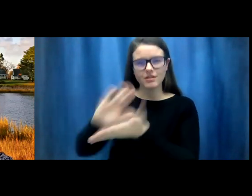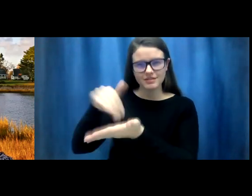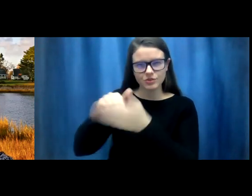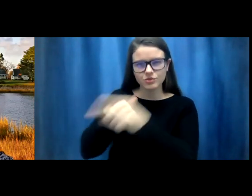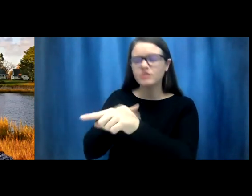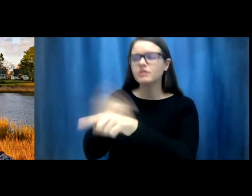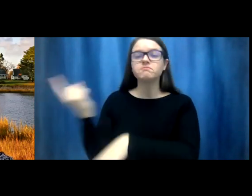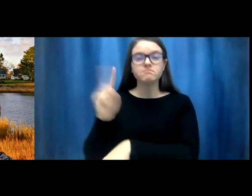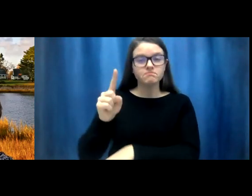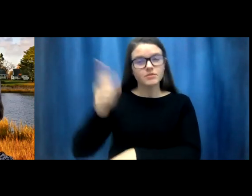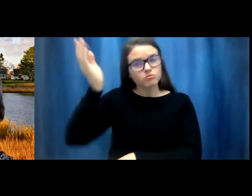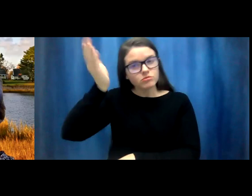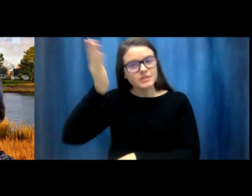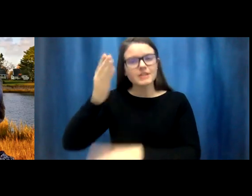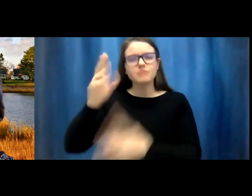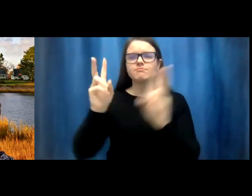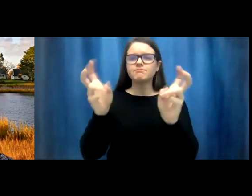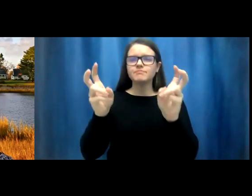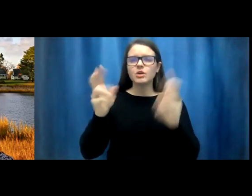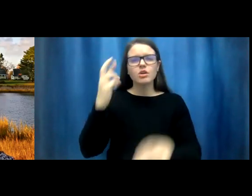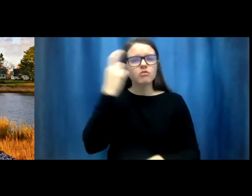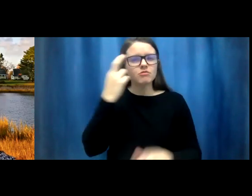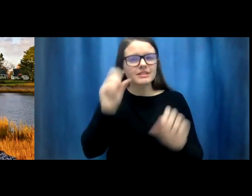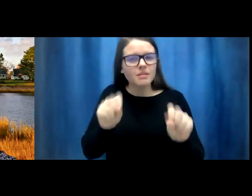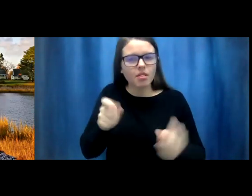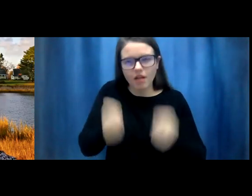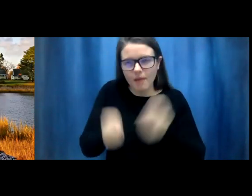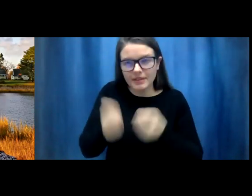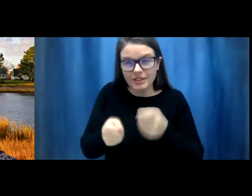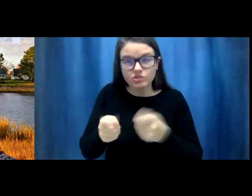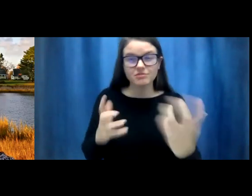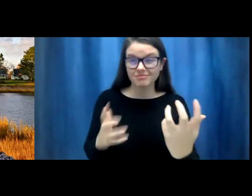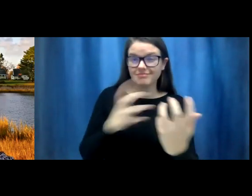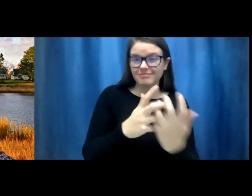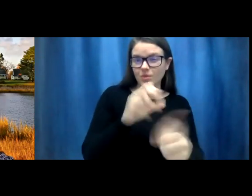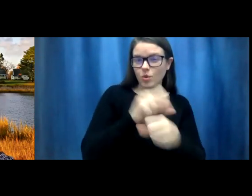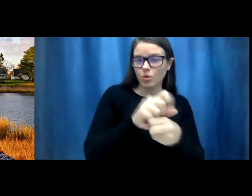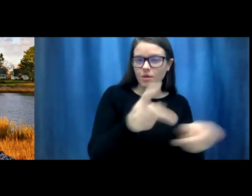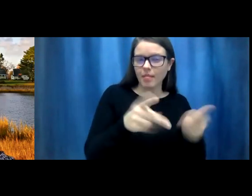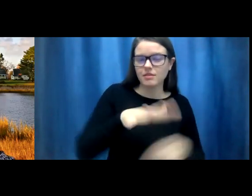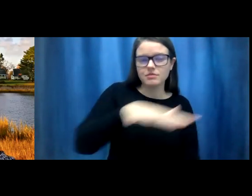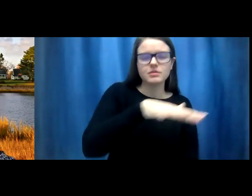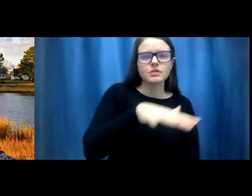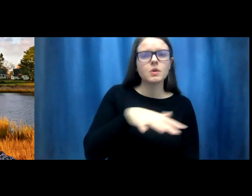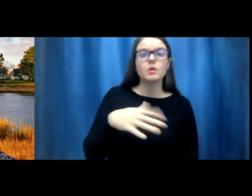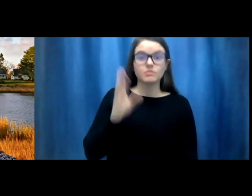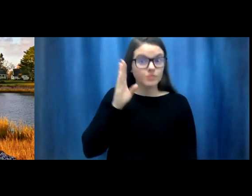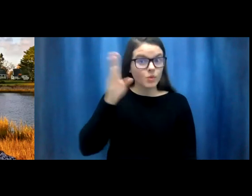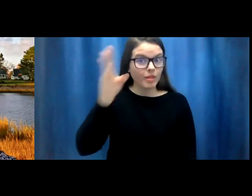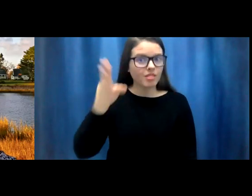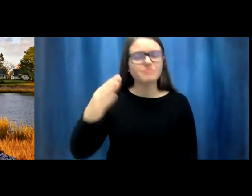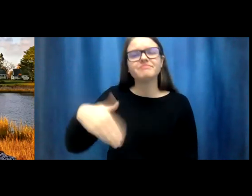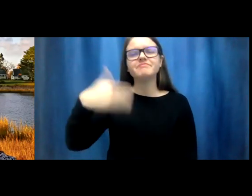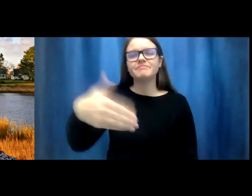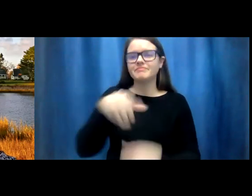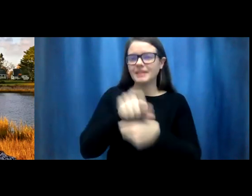reasonable accommodations that may be needed in the workplace. And she's going to present at the next